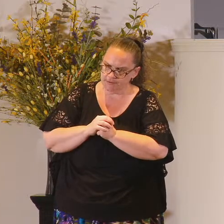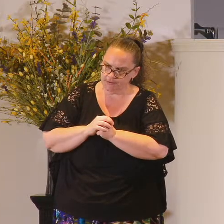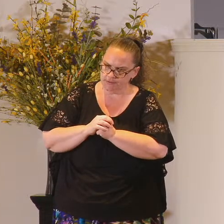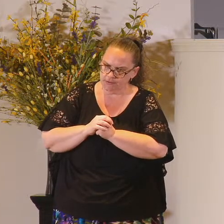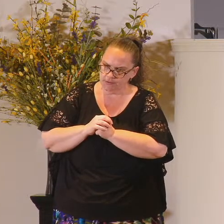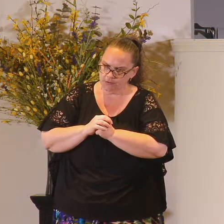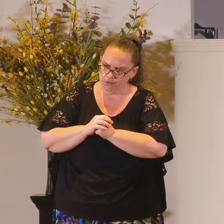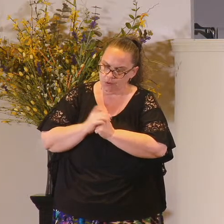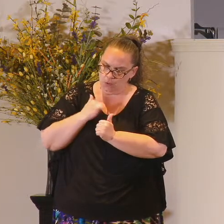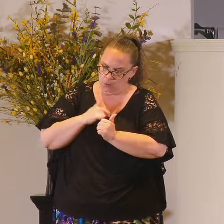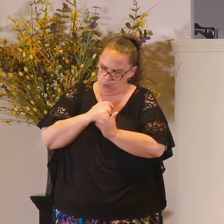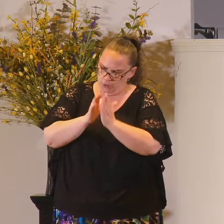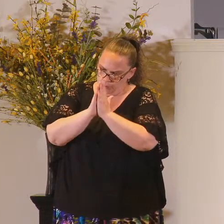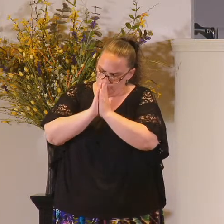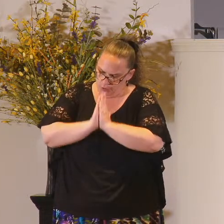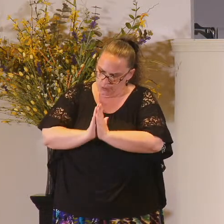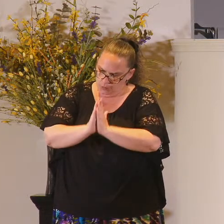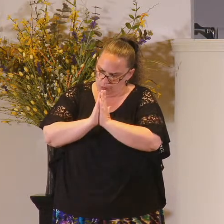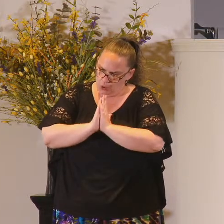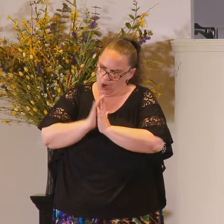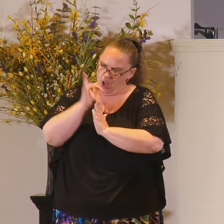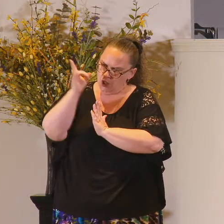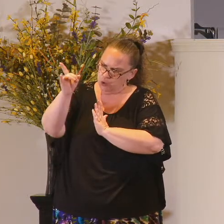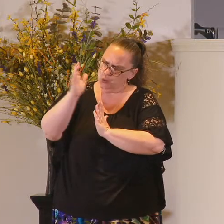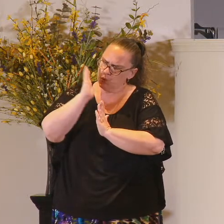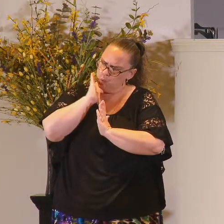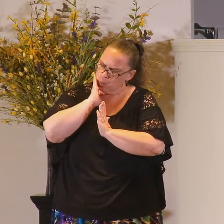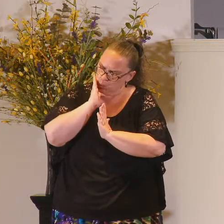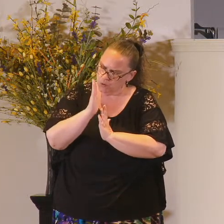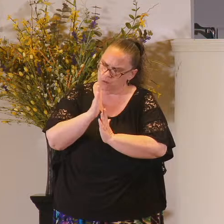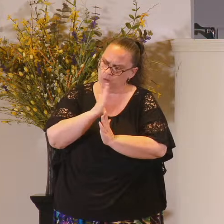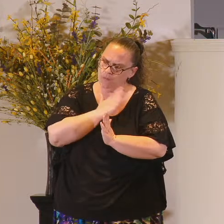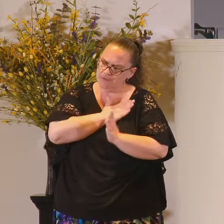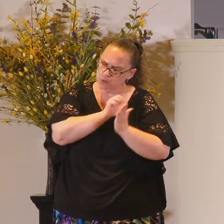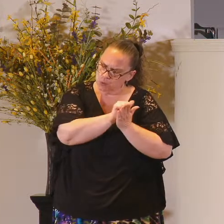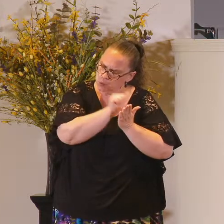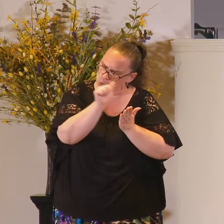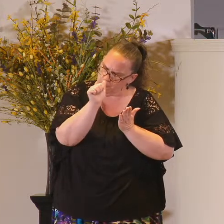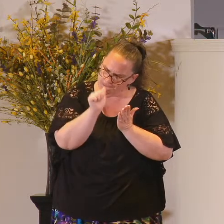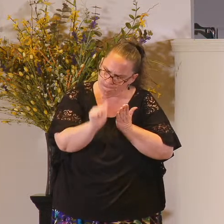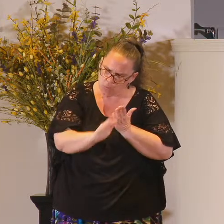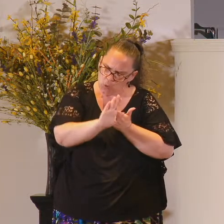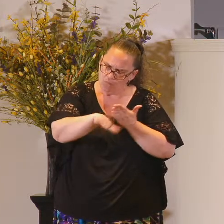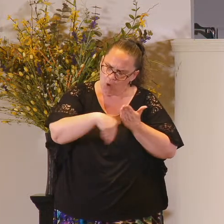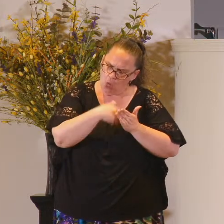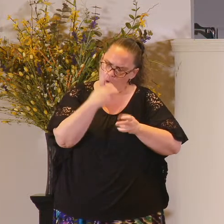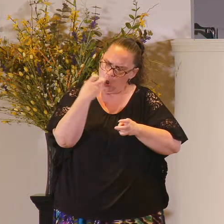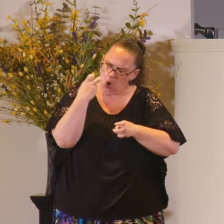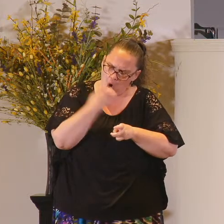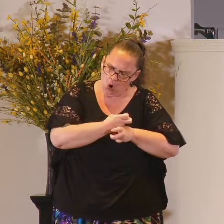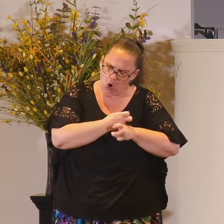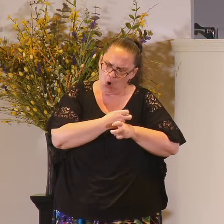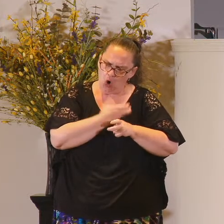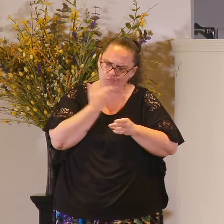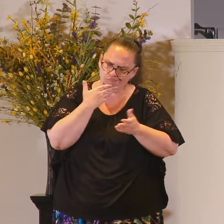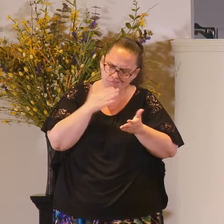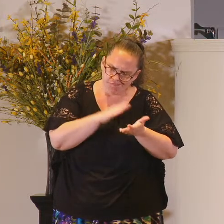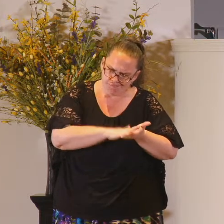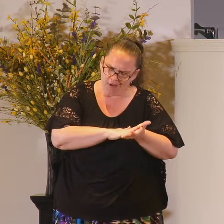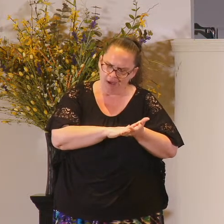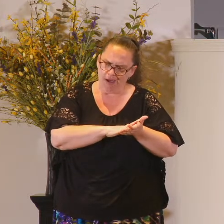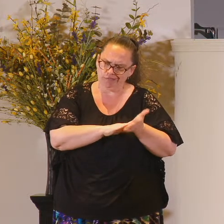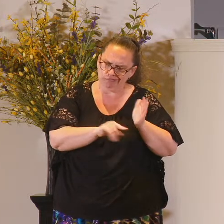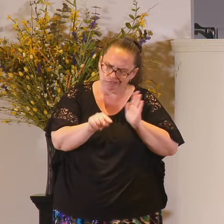We pray, Father, that you will remove the hard, crusty,